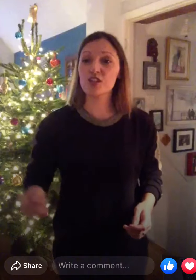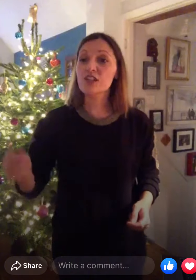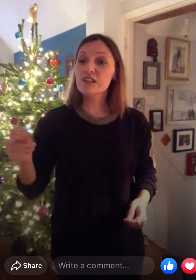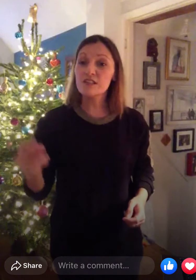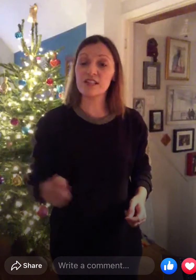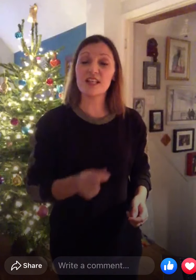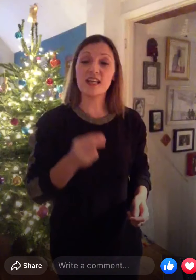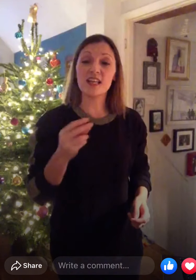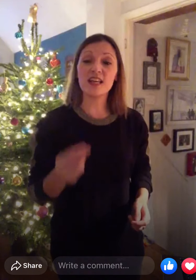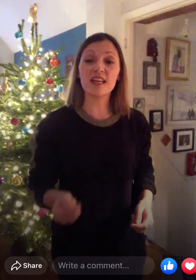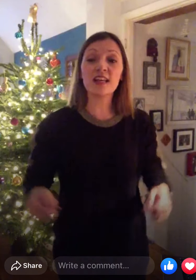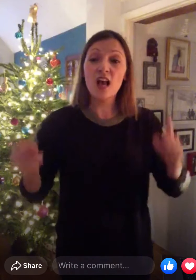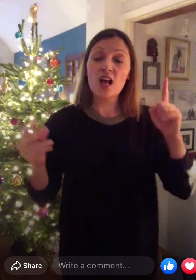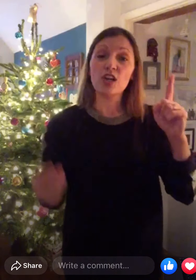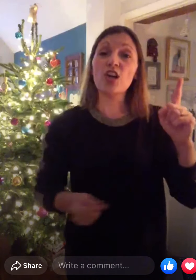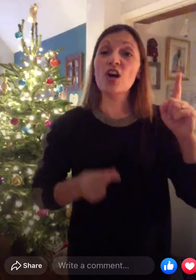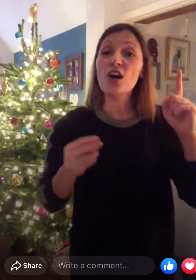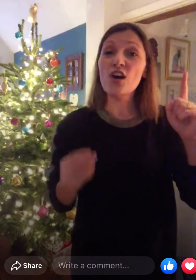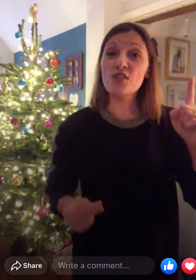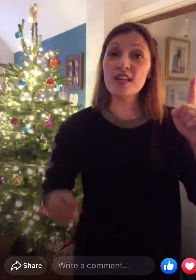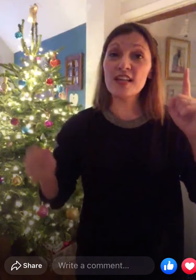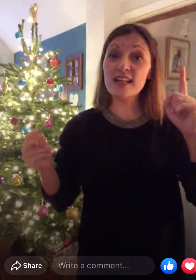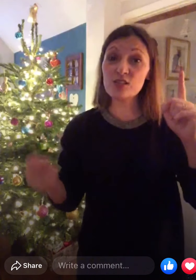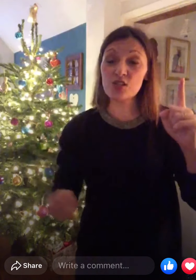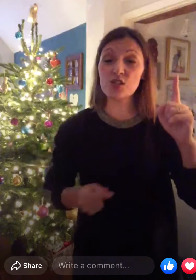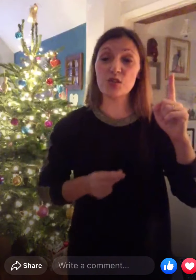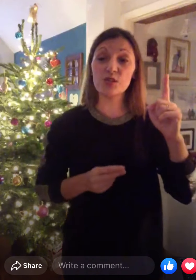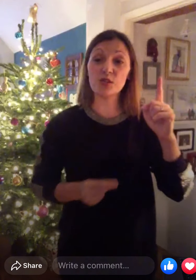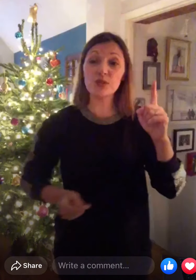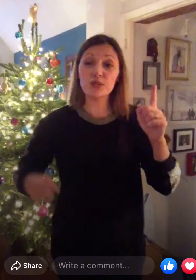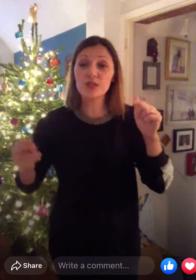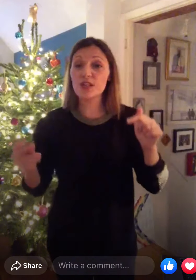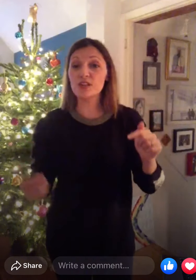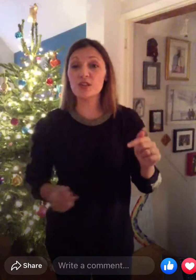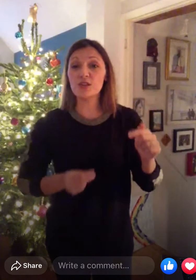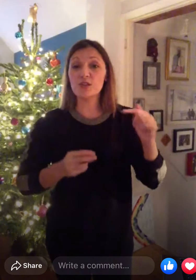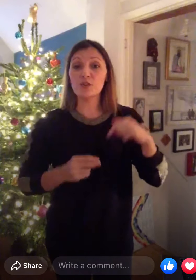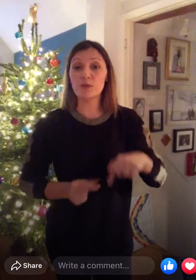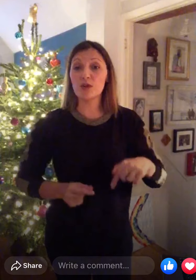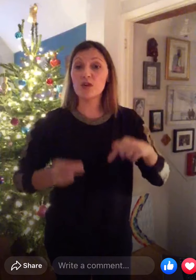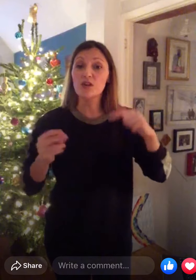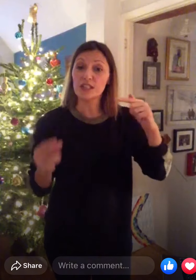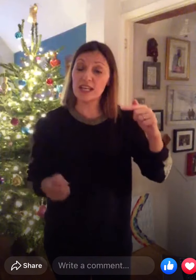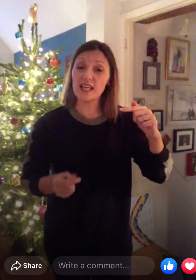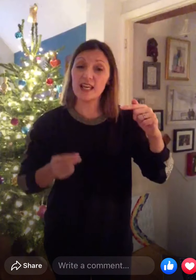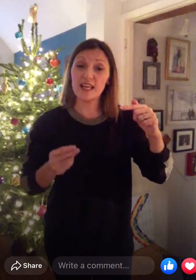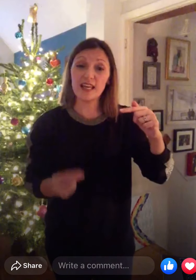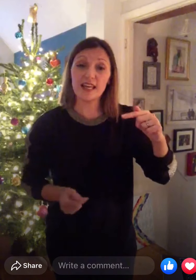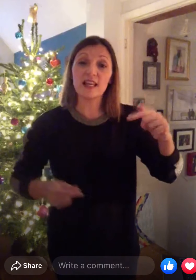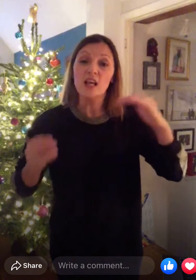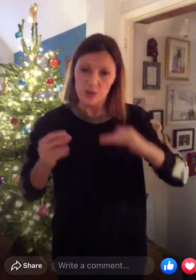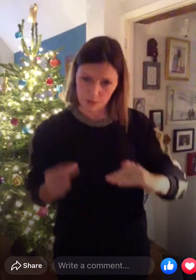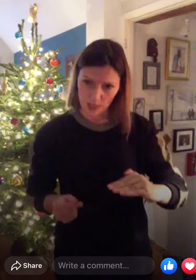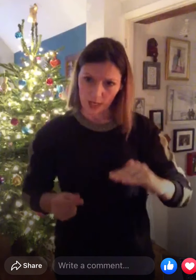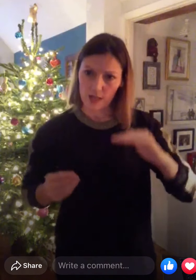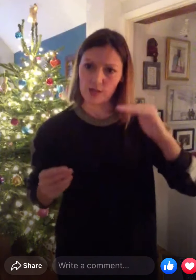sing. Glory to the newborn king. Peace